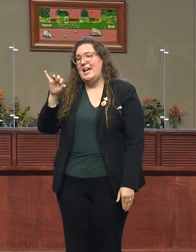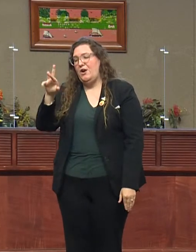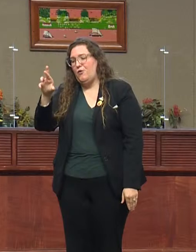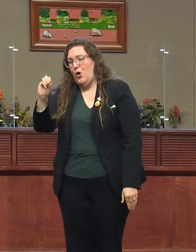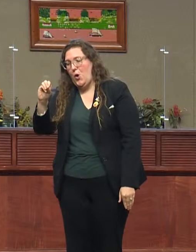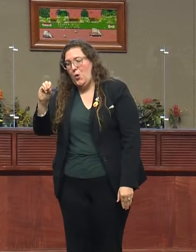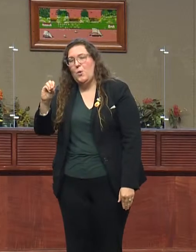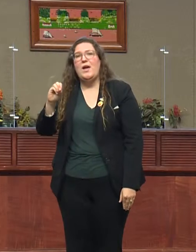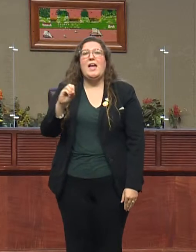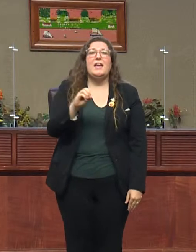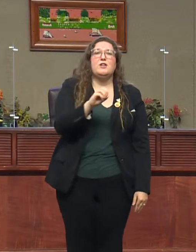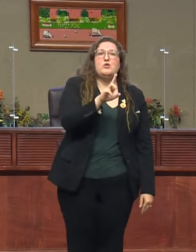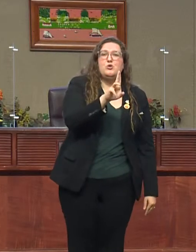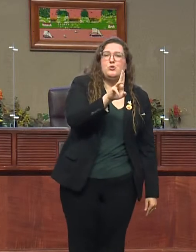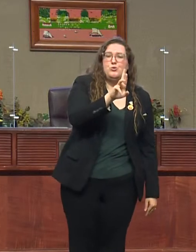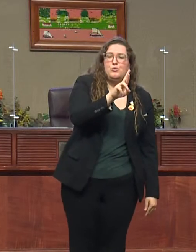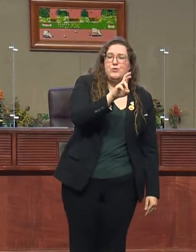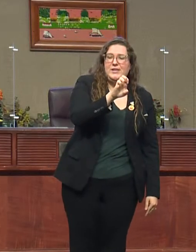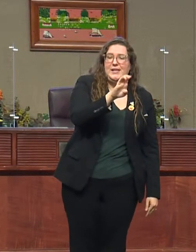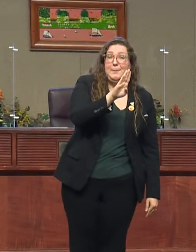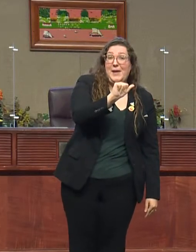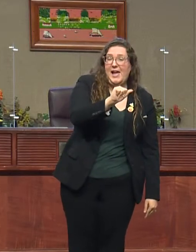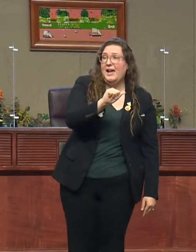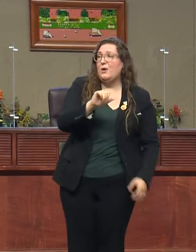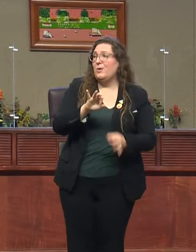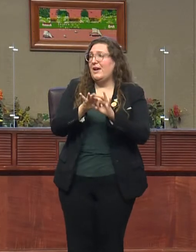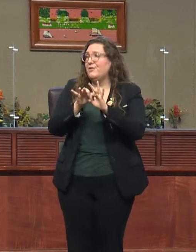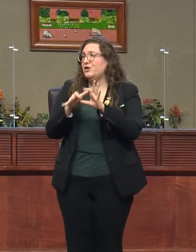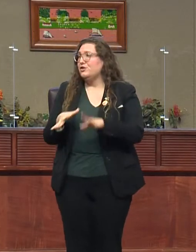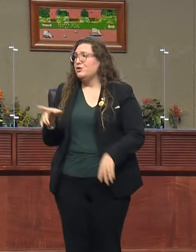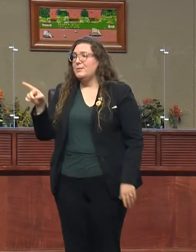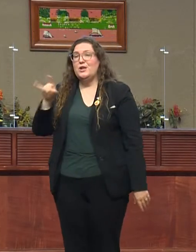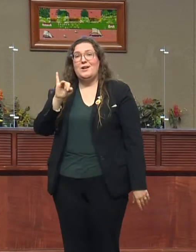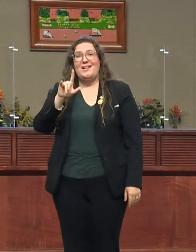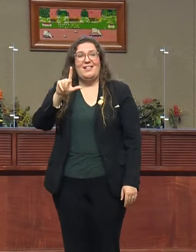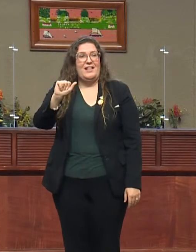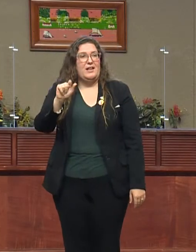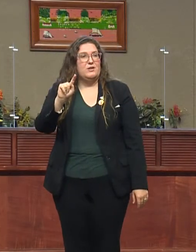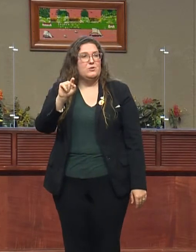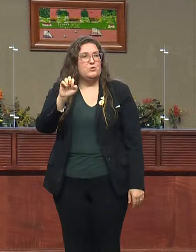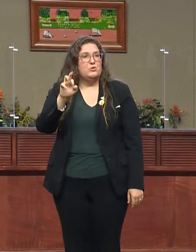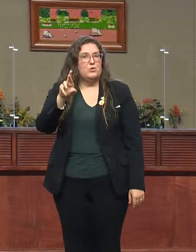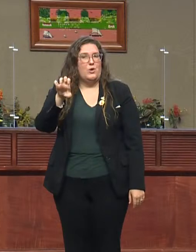do Spanish translation. So with that, we'll open it up at this time.